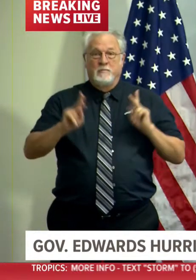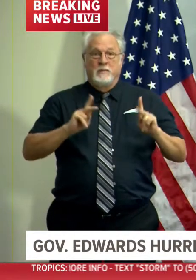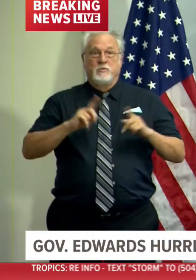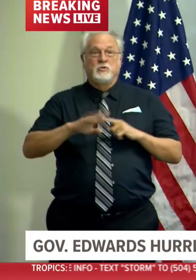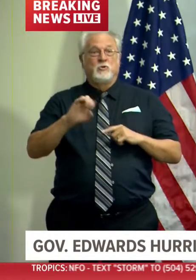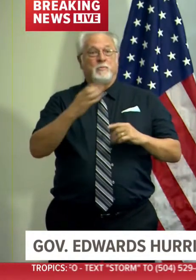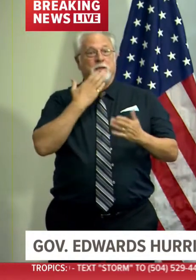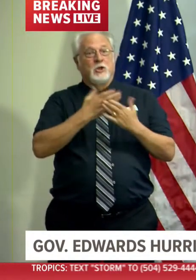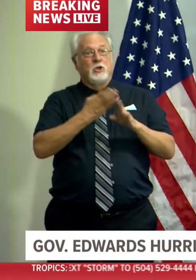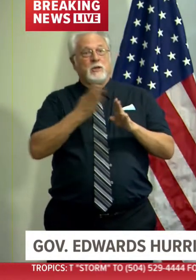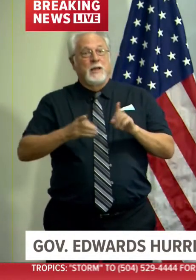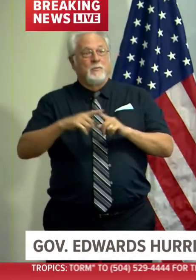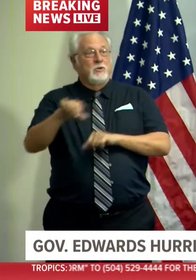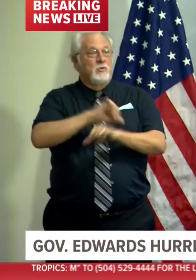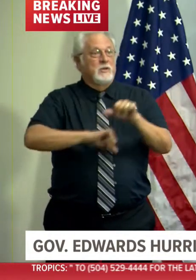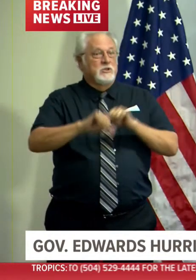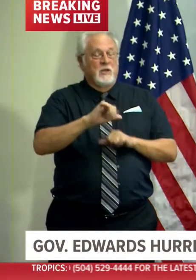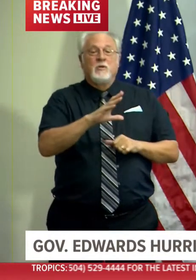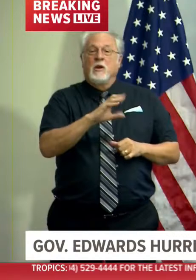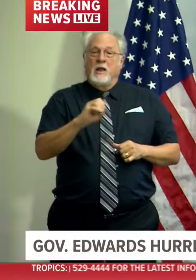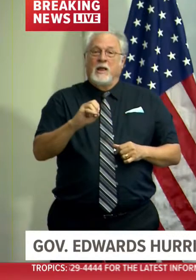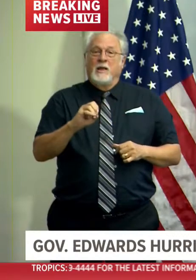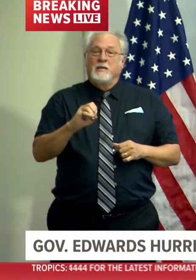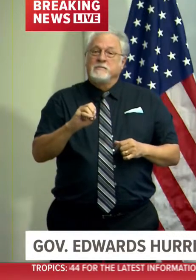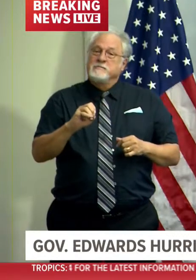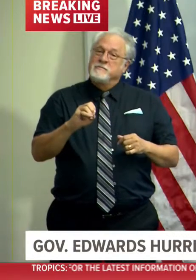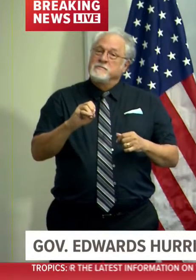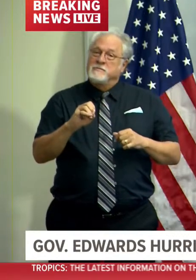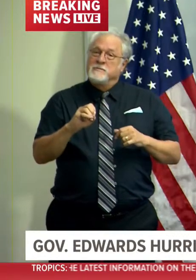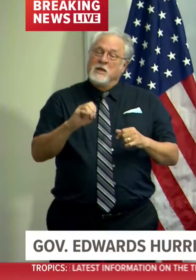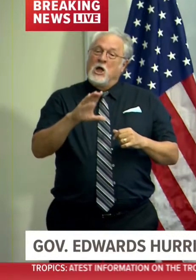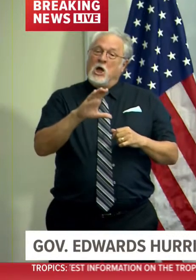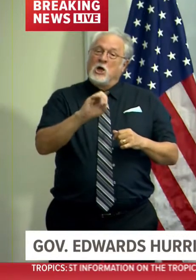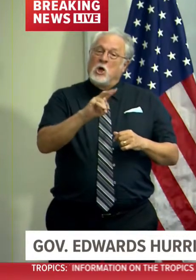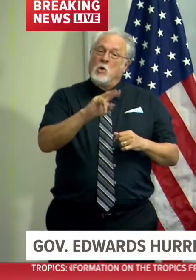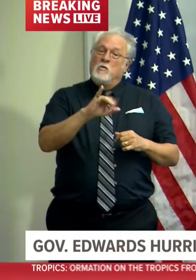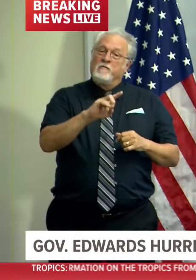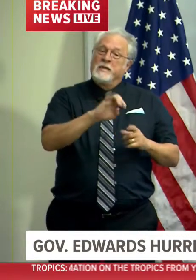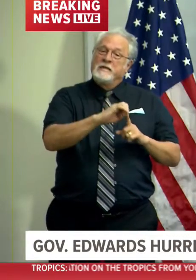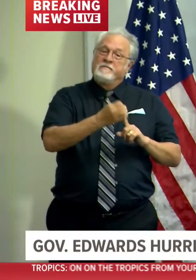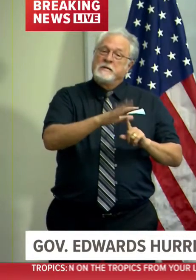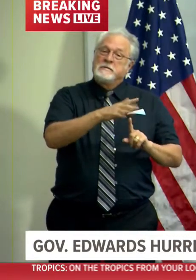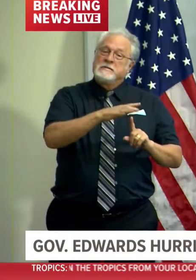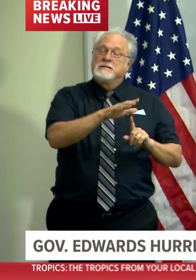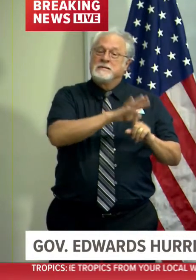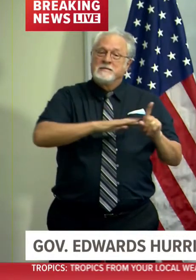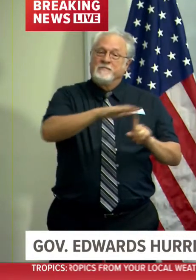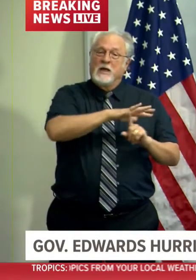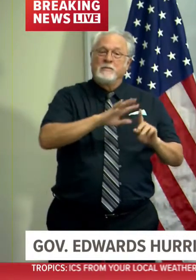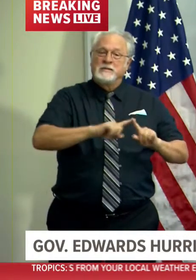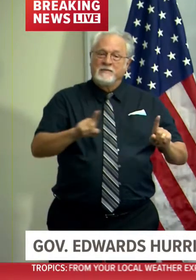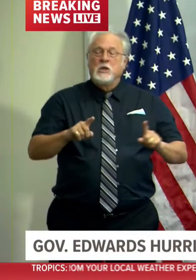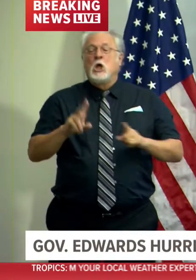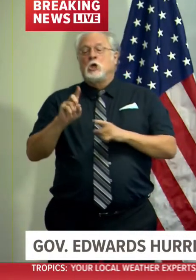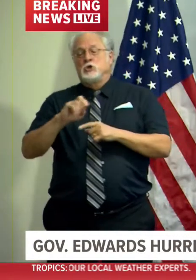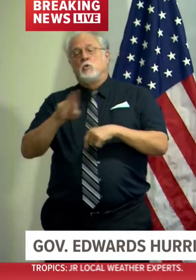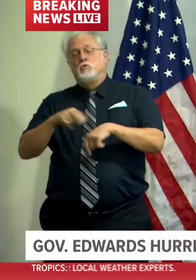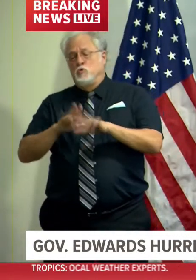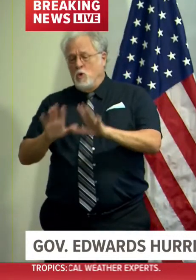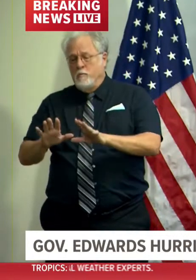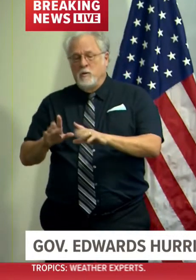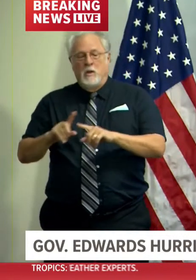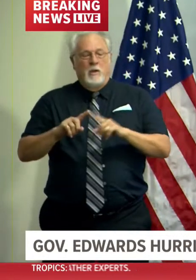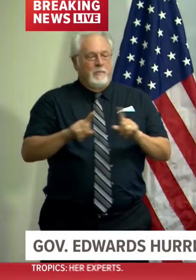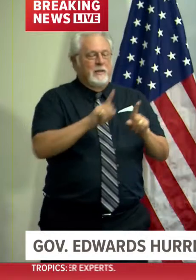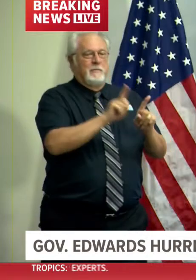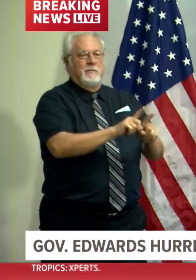good neighbors to one another. And it's a little different in a COVID environment. It's doing all the things you would normally do, but doing it from